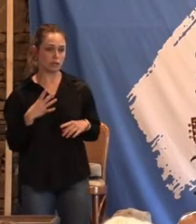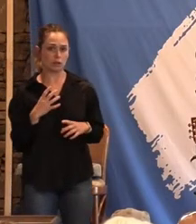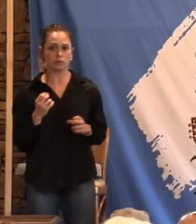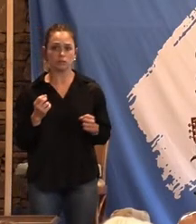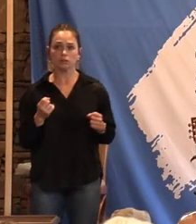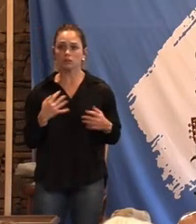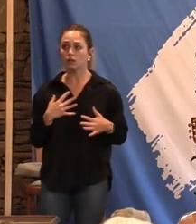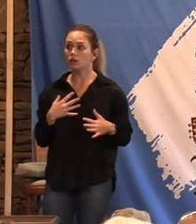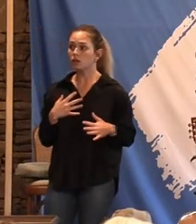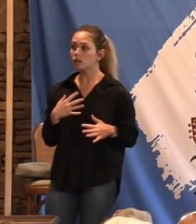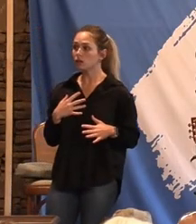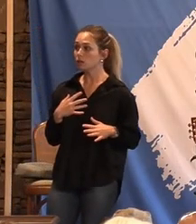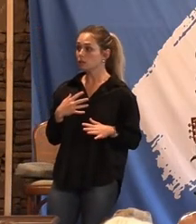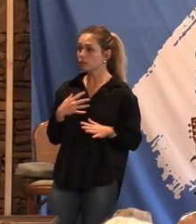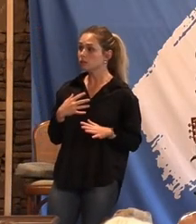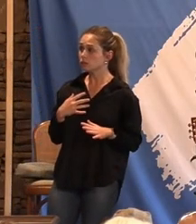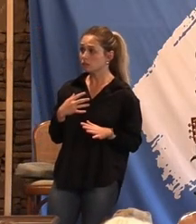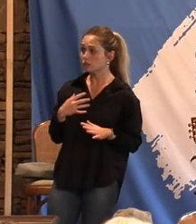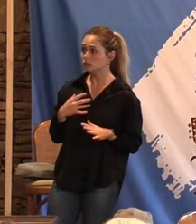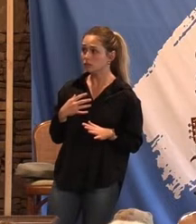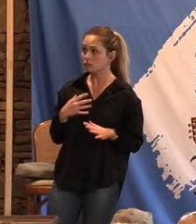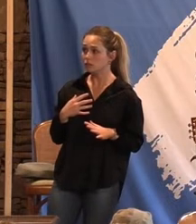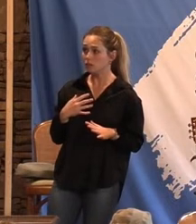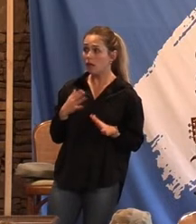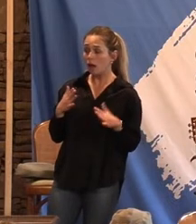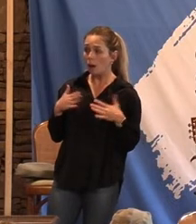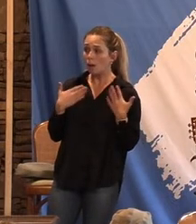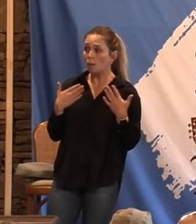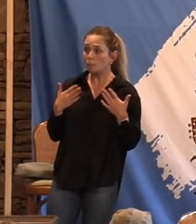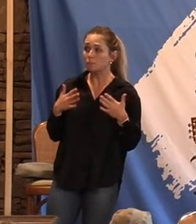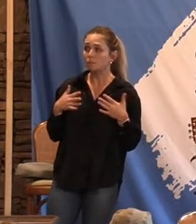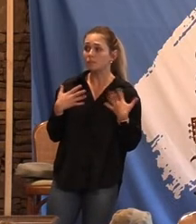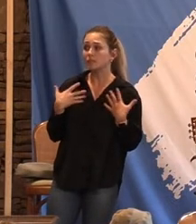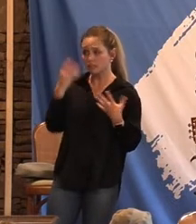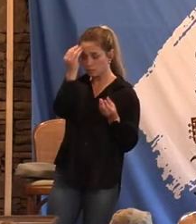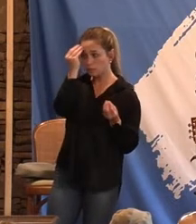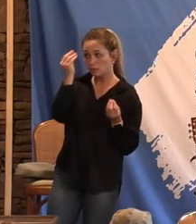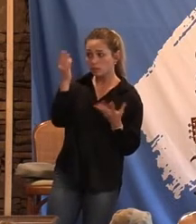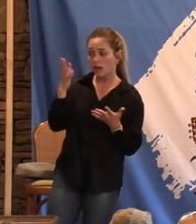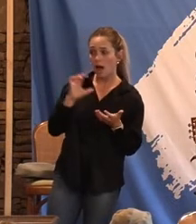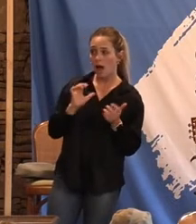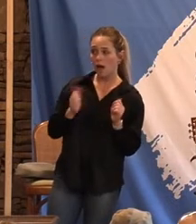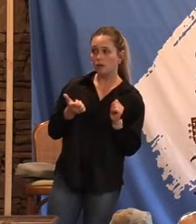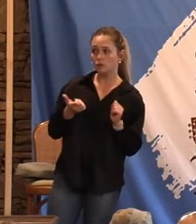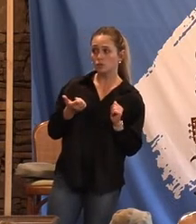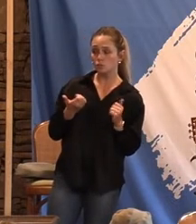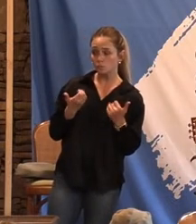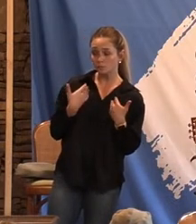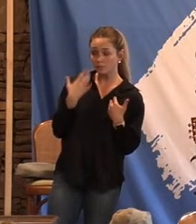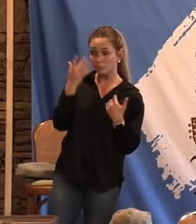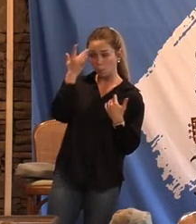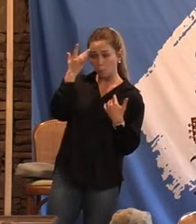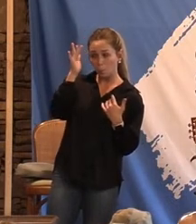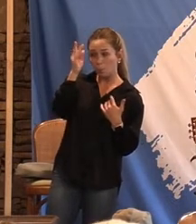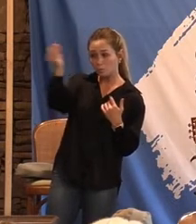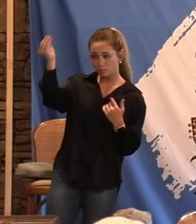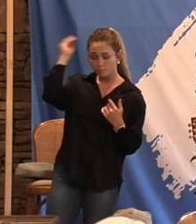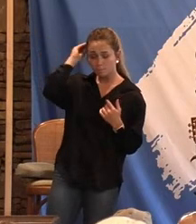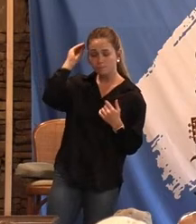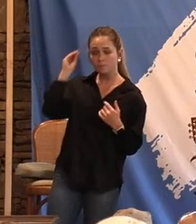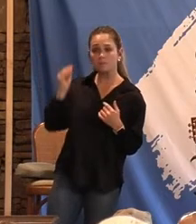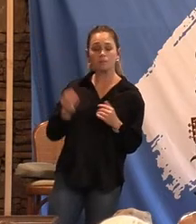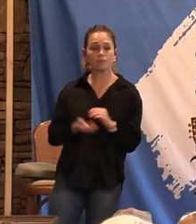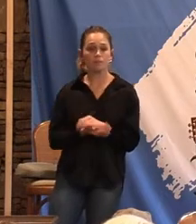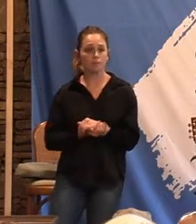He said, I'd be glad to tell you how to get some wisdom.